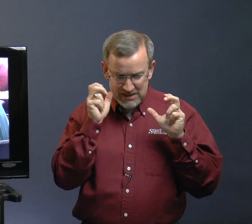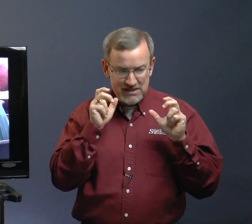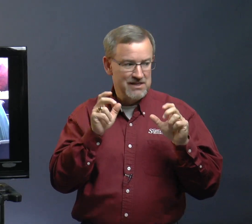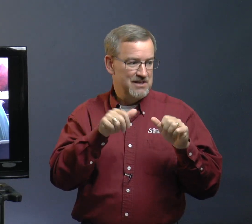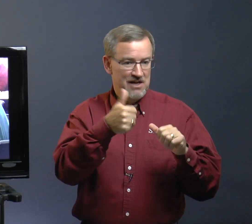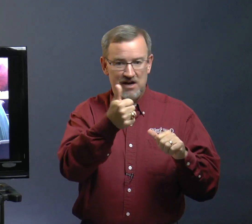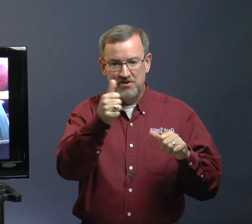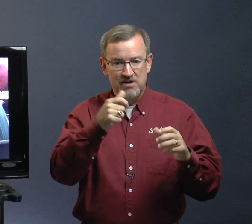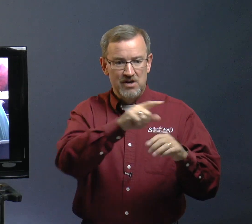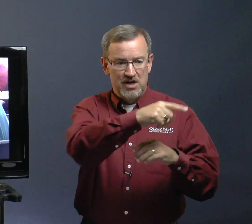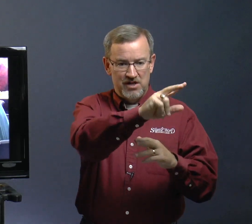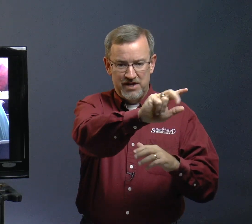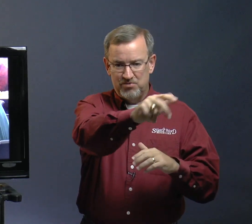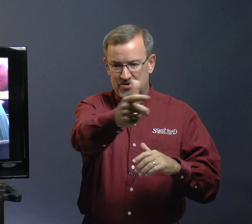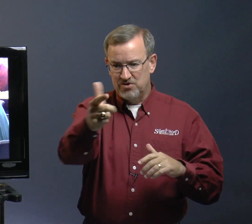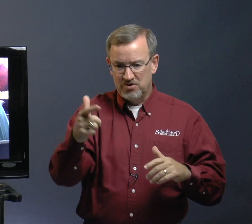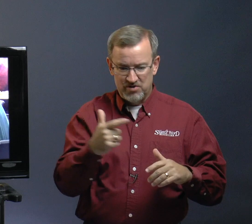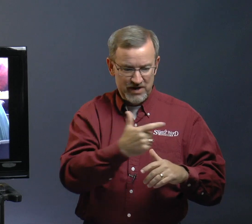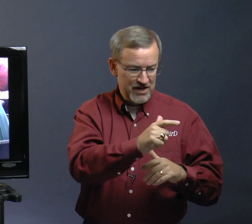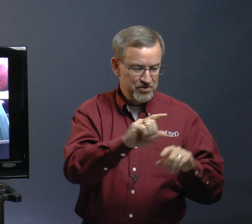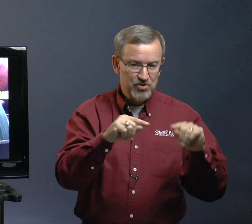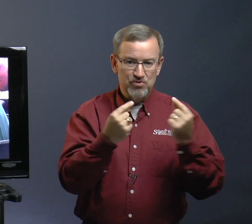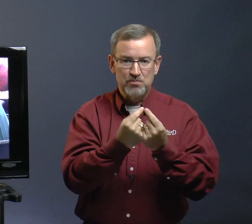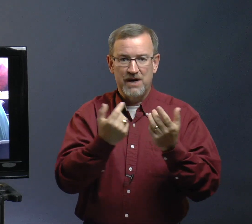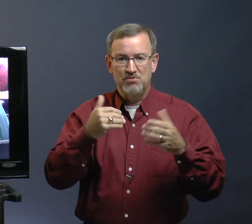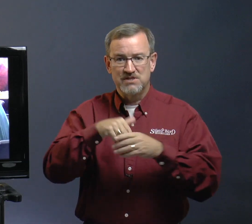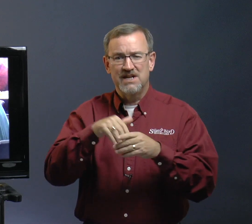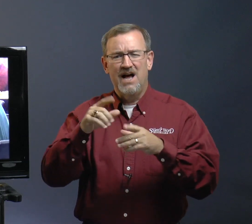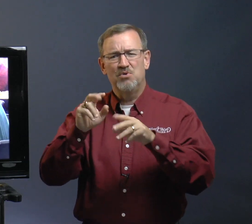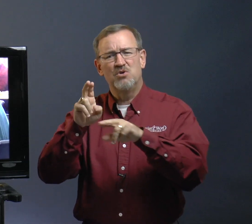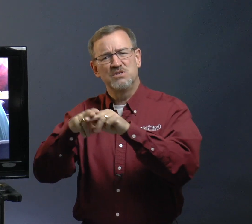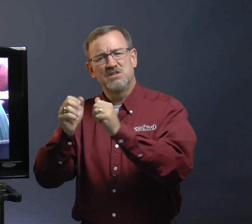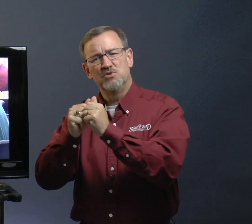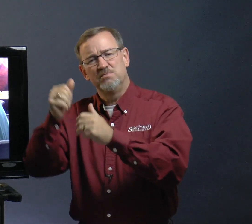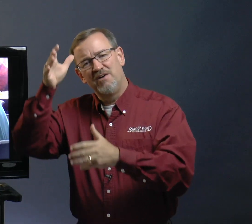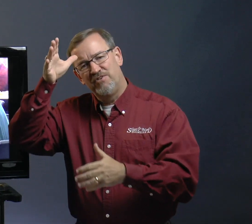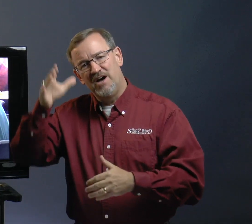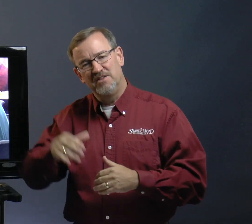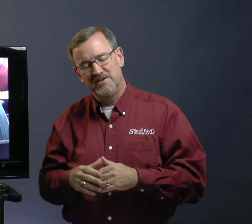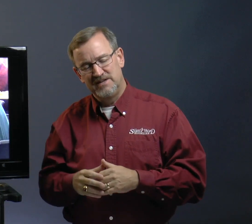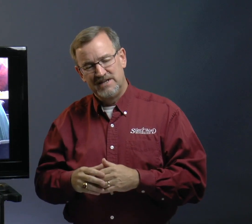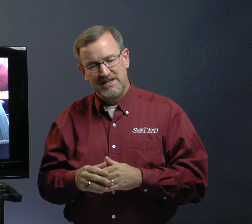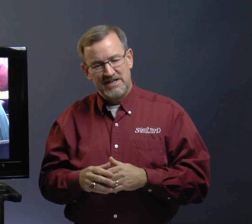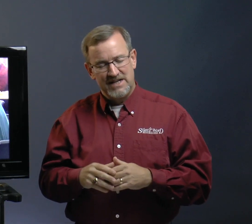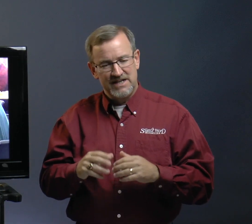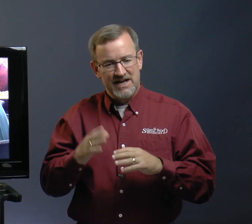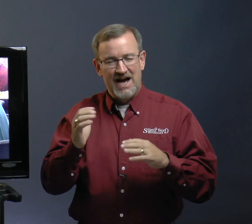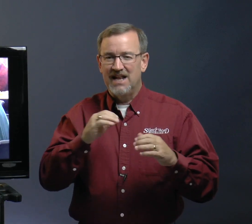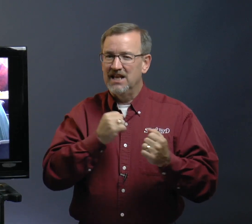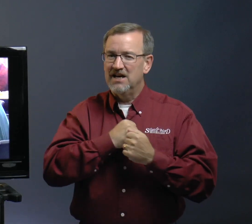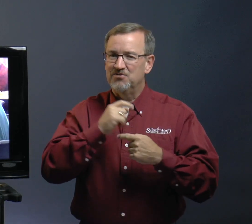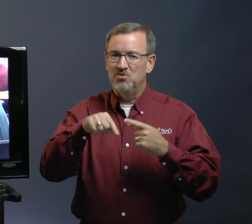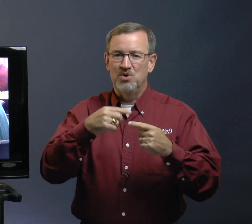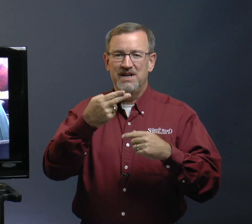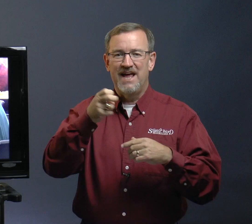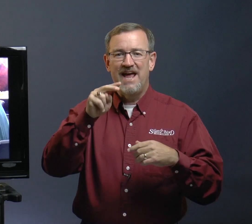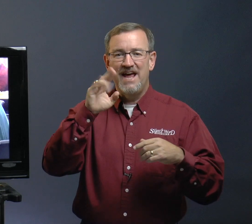listened, and they would go around the group I was in. I would always sit with my father. And I loved it when